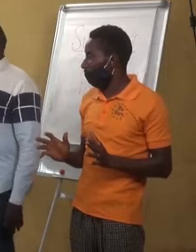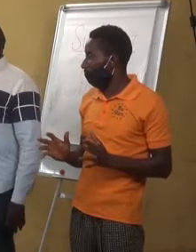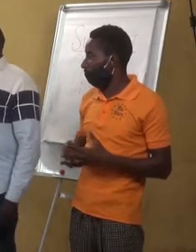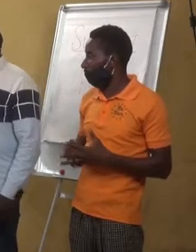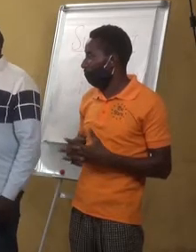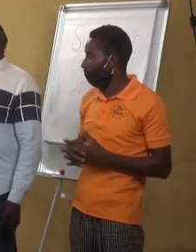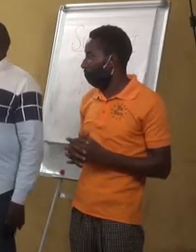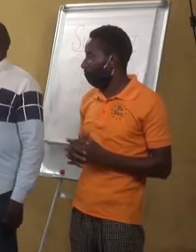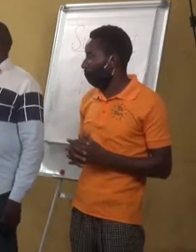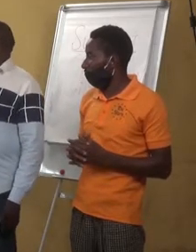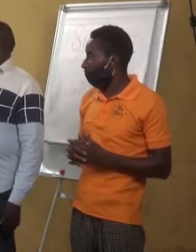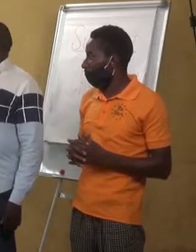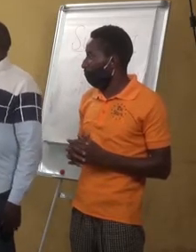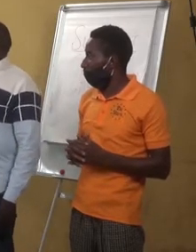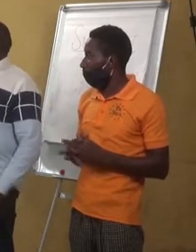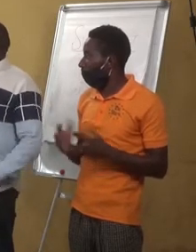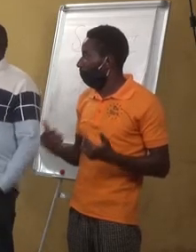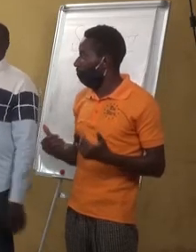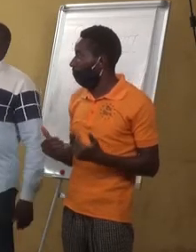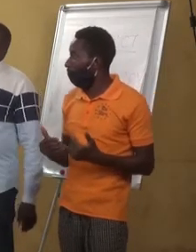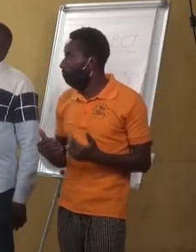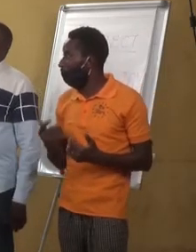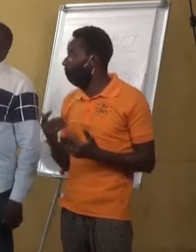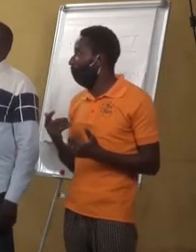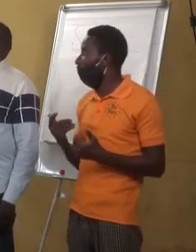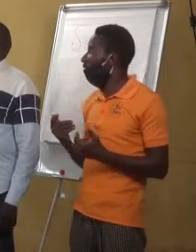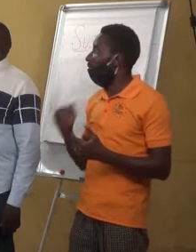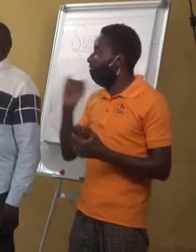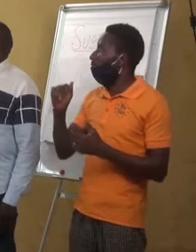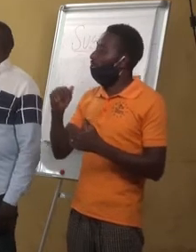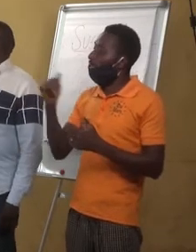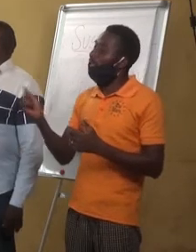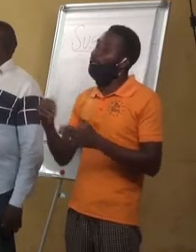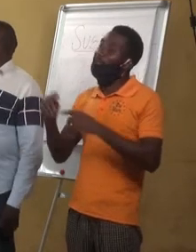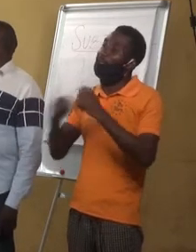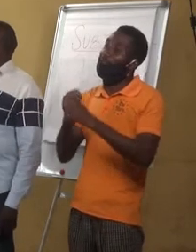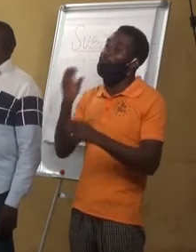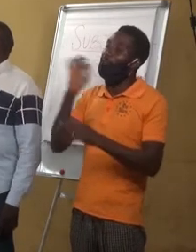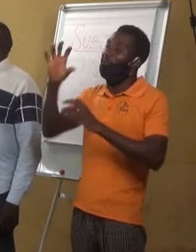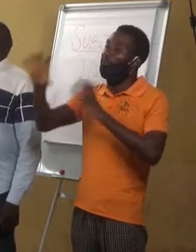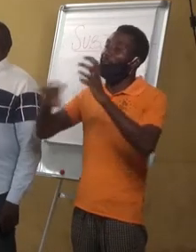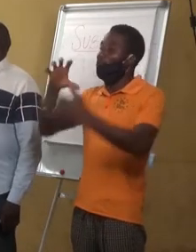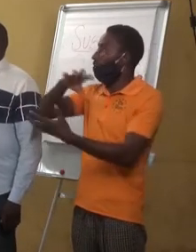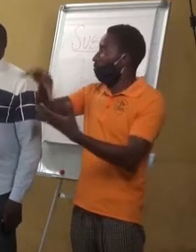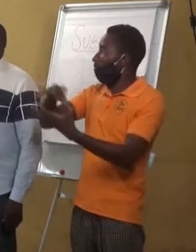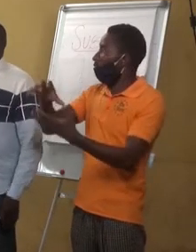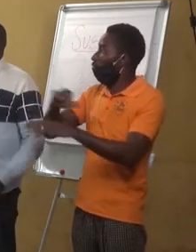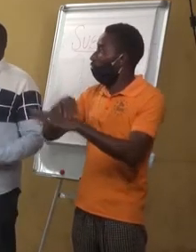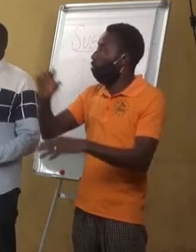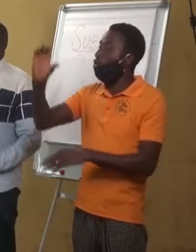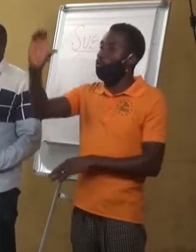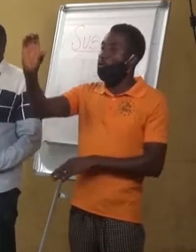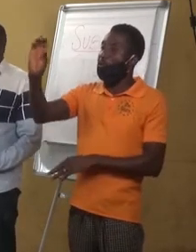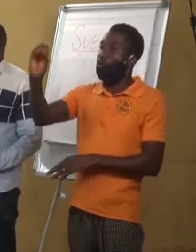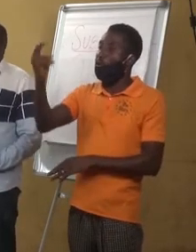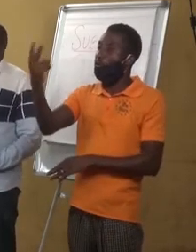in aqueous state. Now, next is another type of chemical combination that we describe as covalent